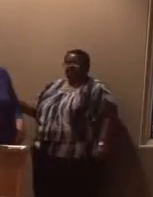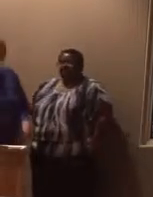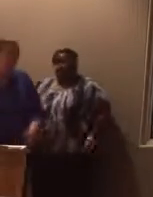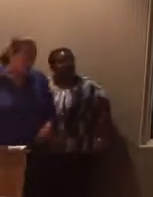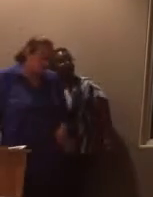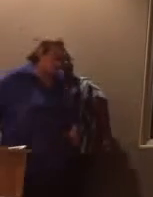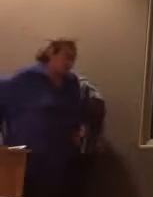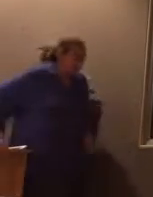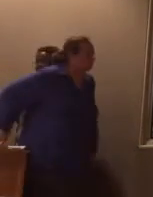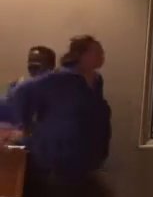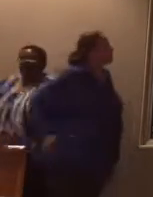Juniper speaking.